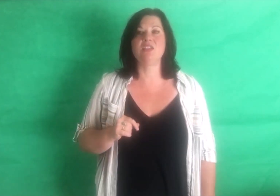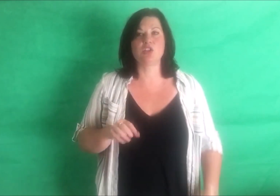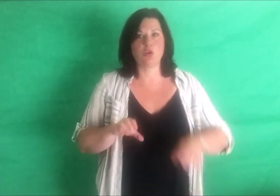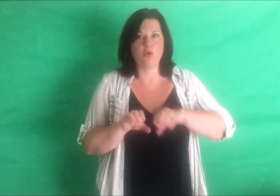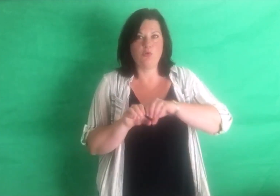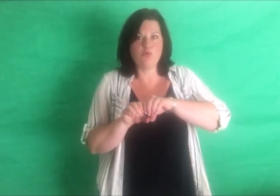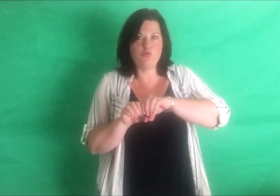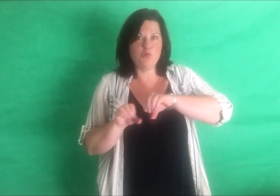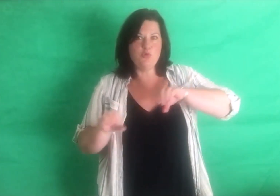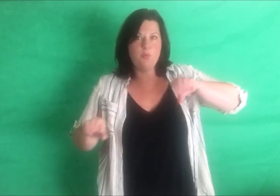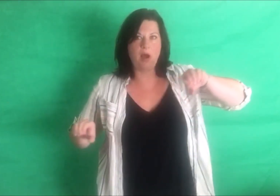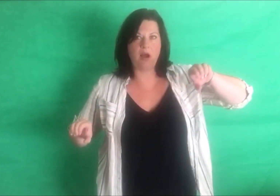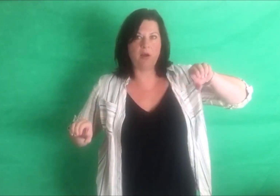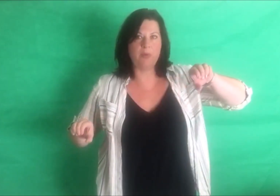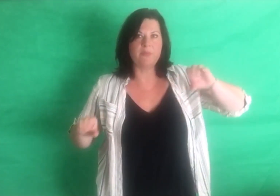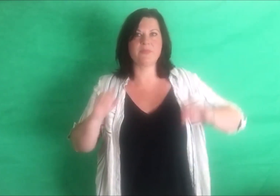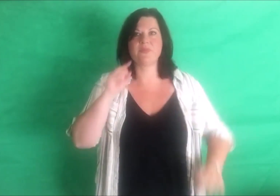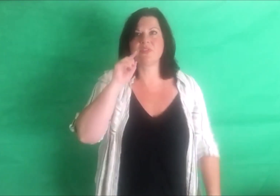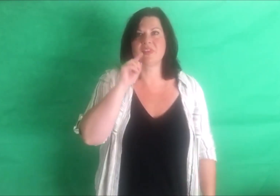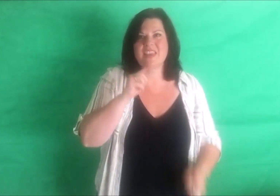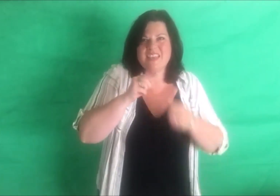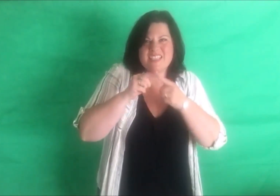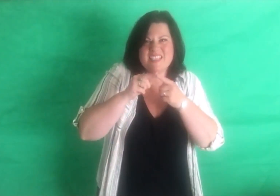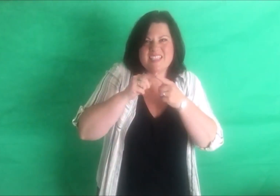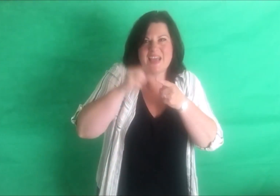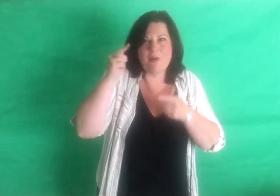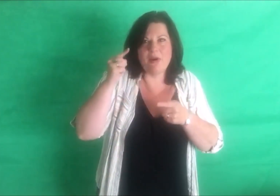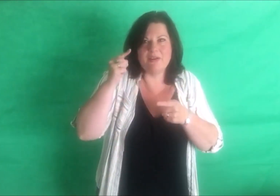and rhubarb sour.